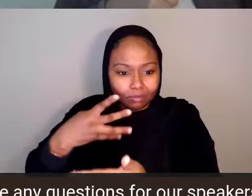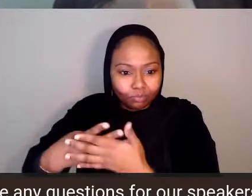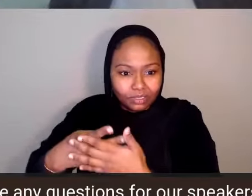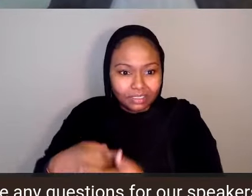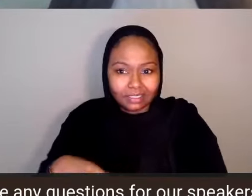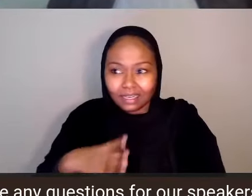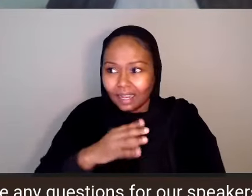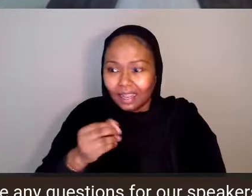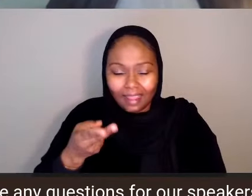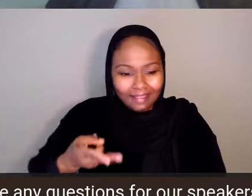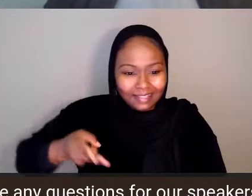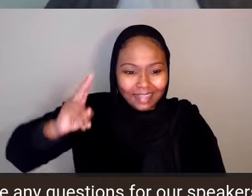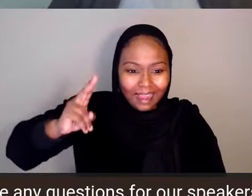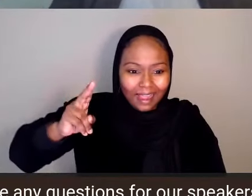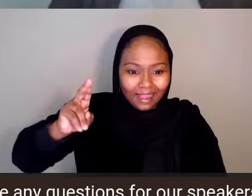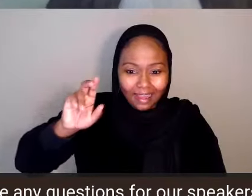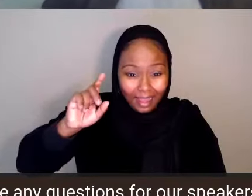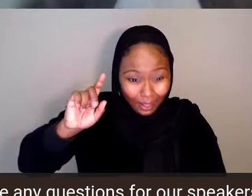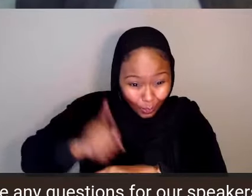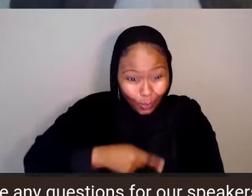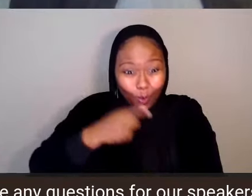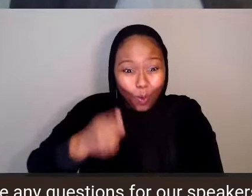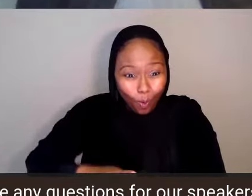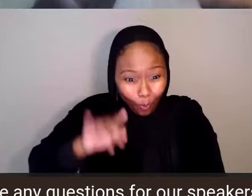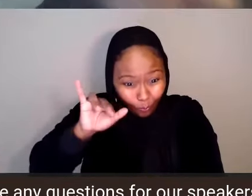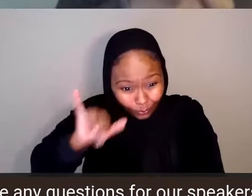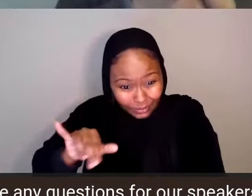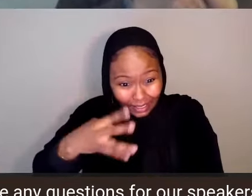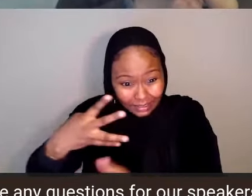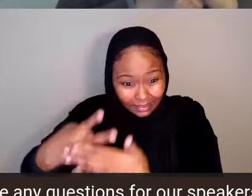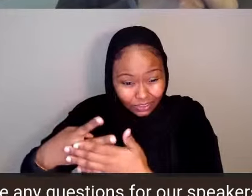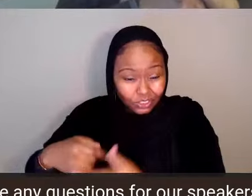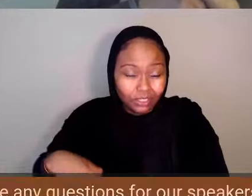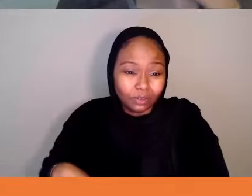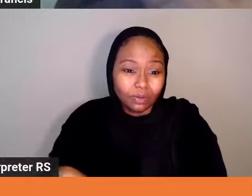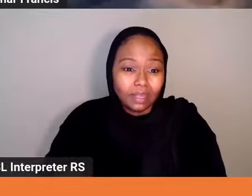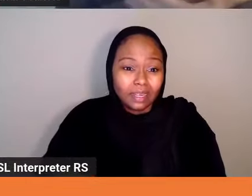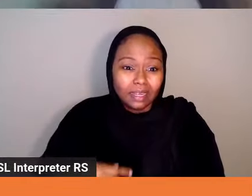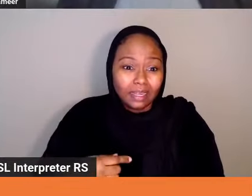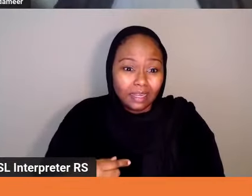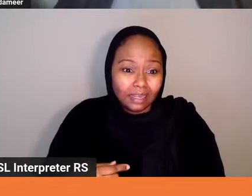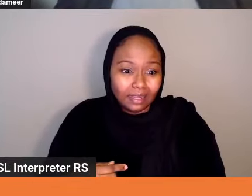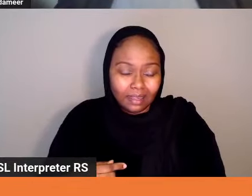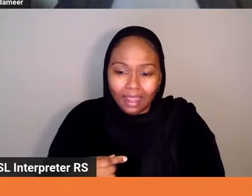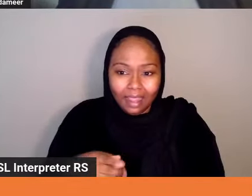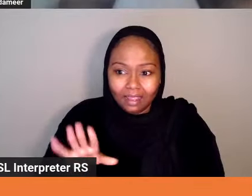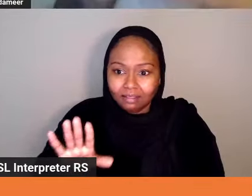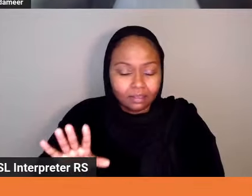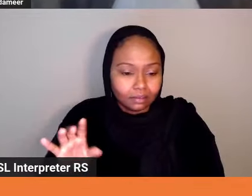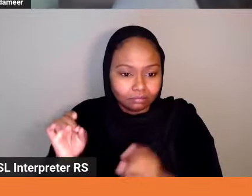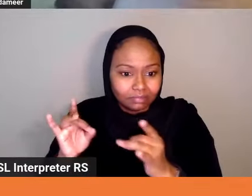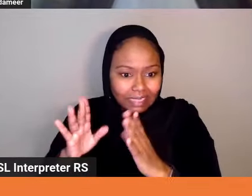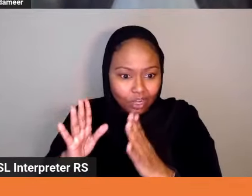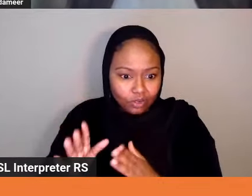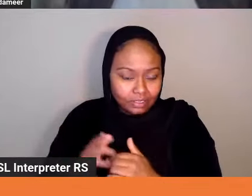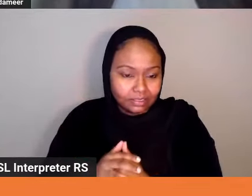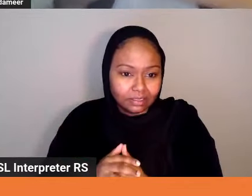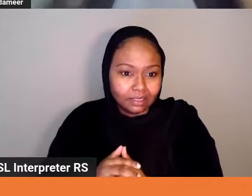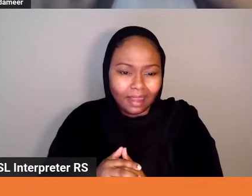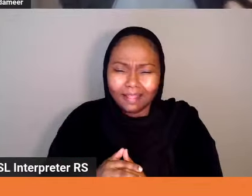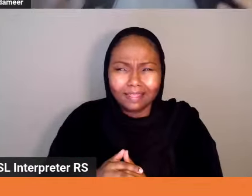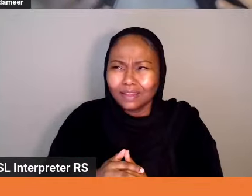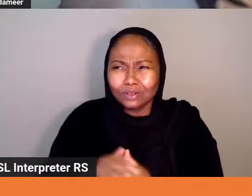sentences and to claim that we're terrorist societies. And there's like hundreds and thousands